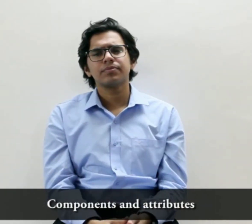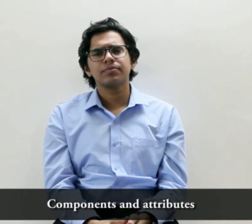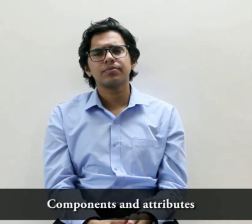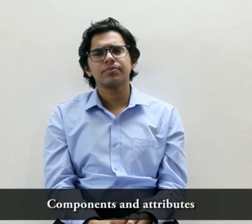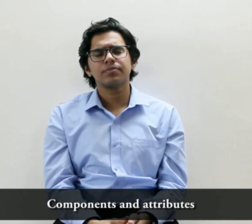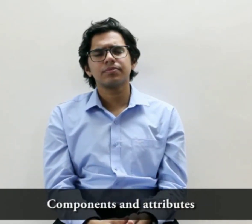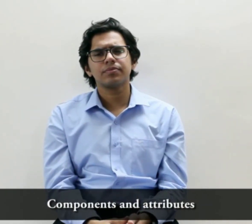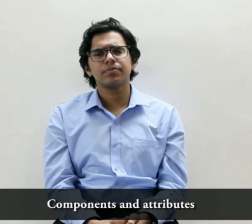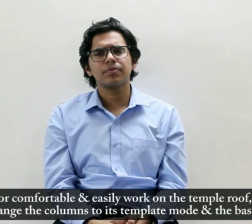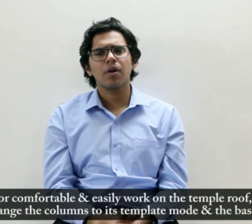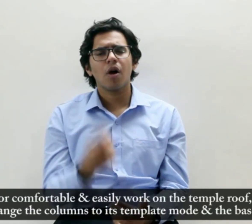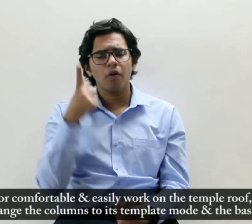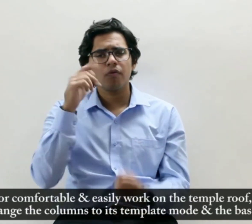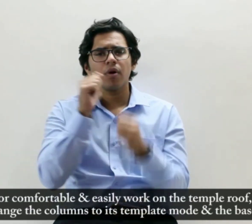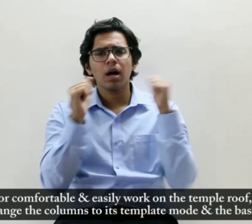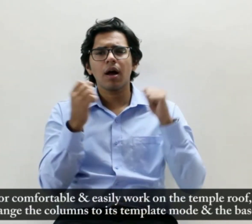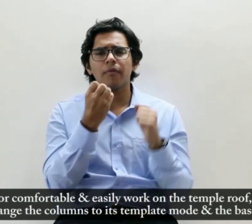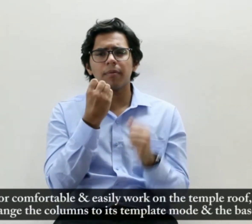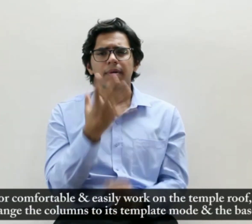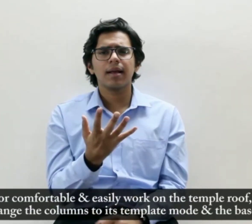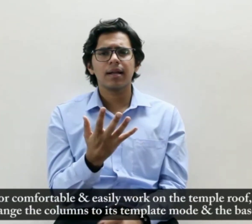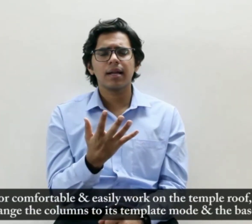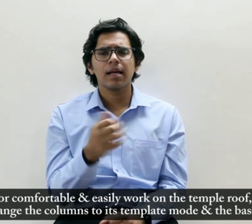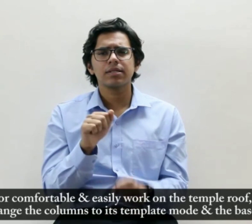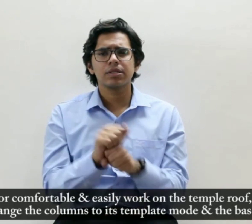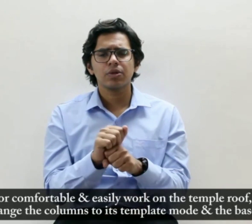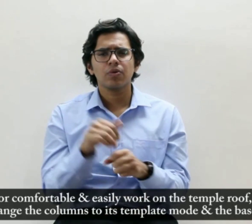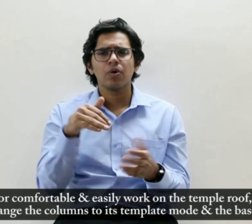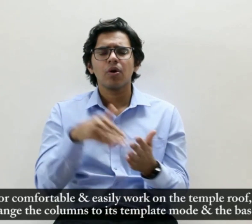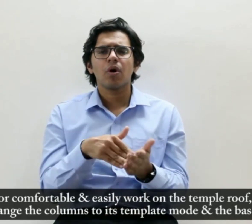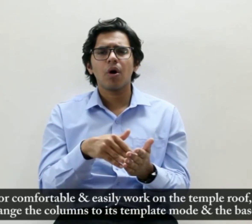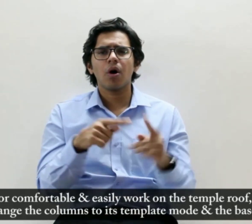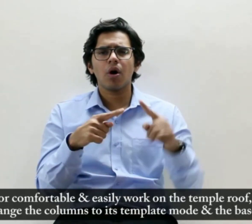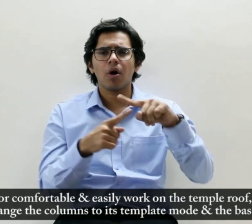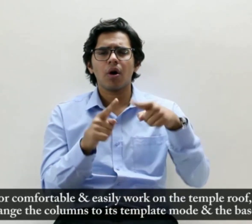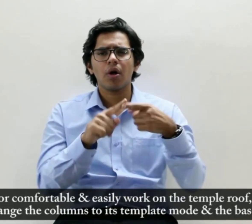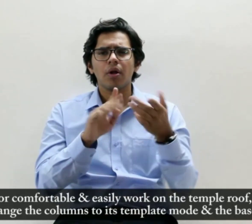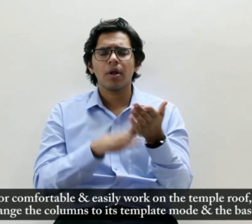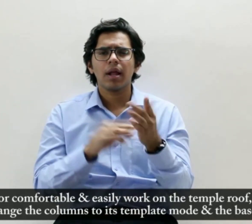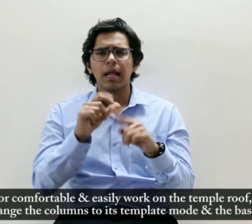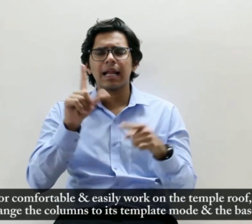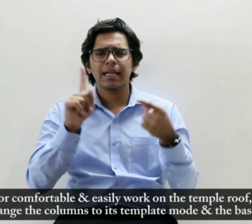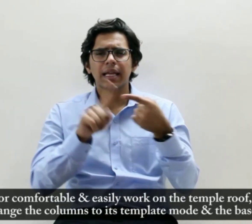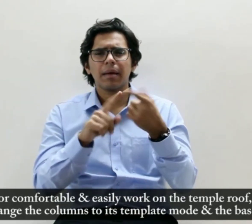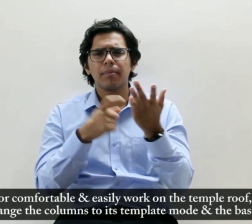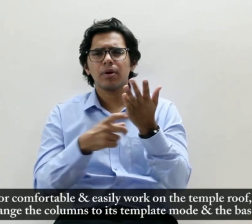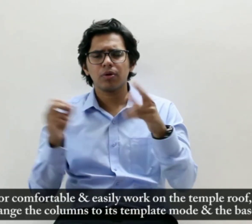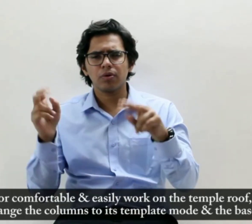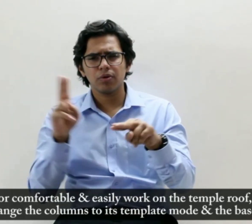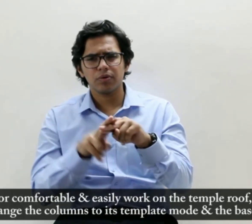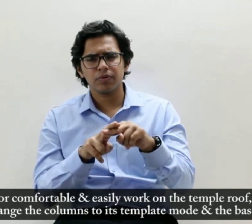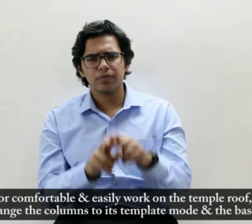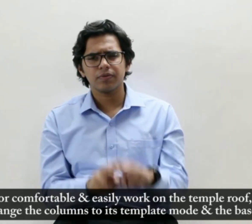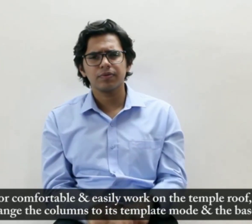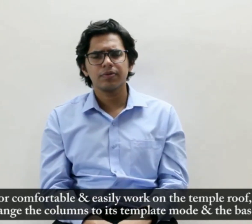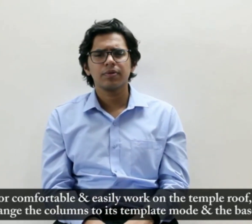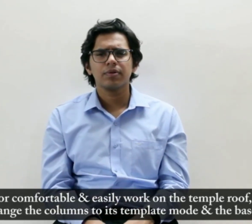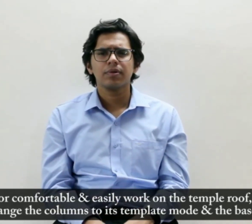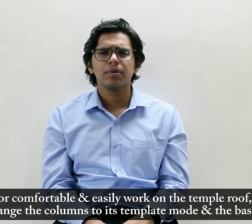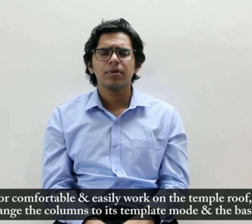For comfortable and easily work on the temple roof, need to change the columns to its template mode and the